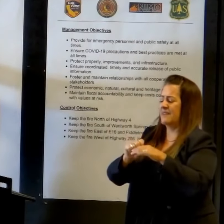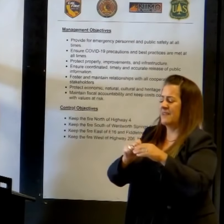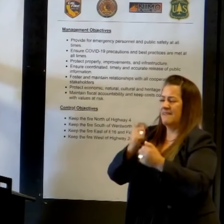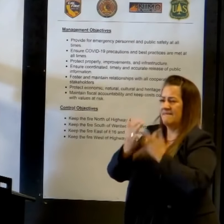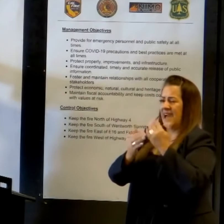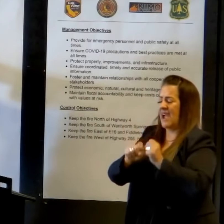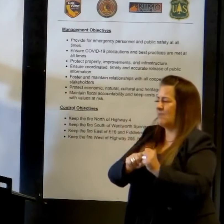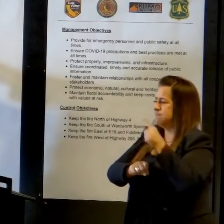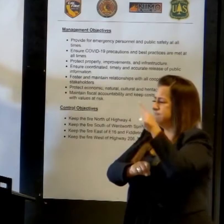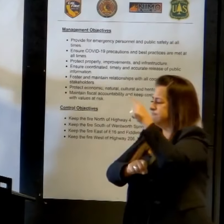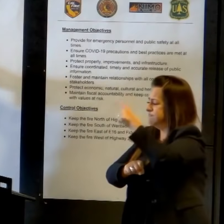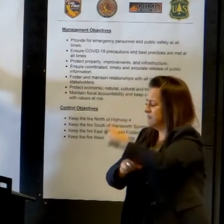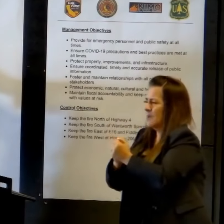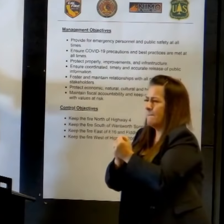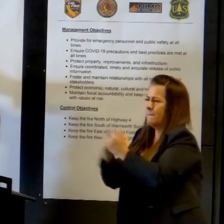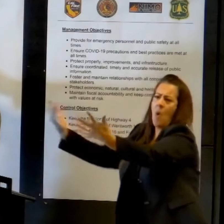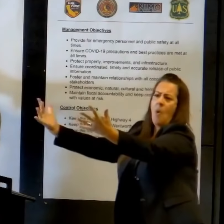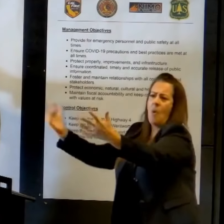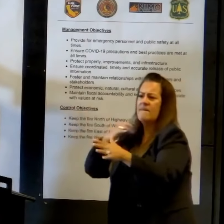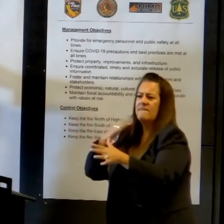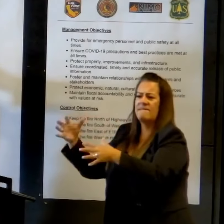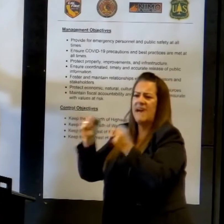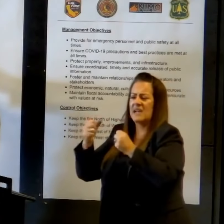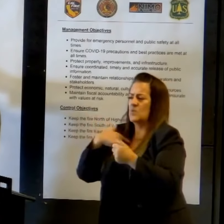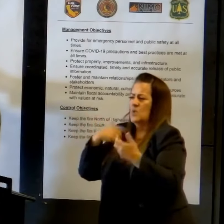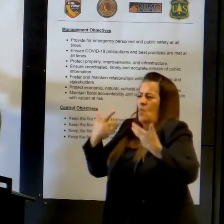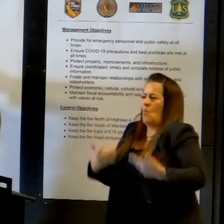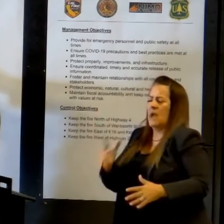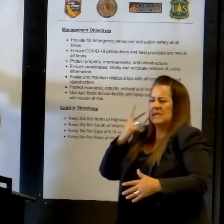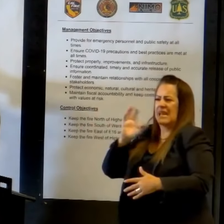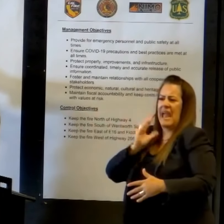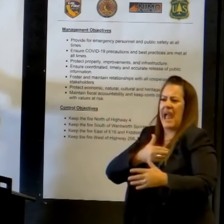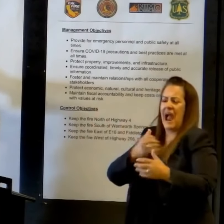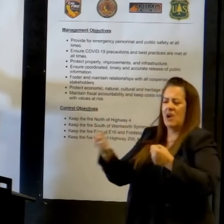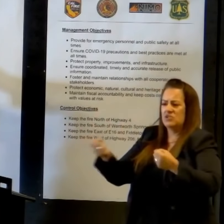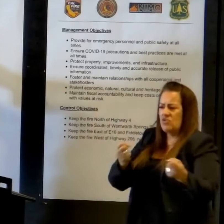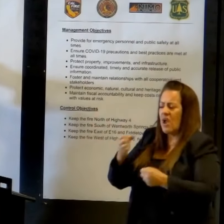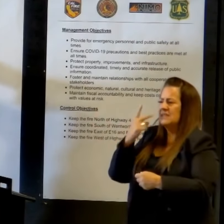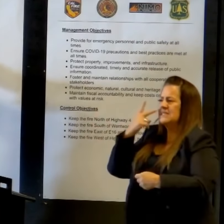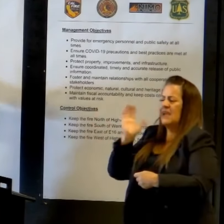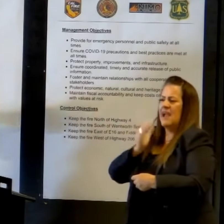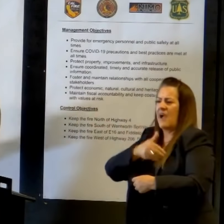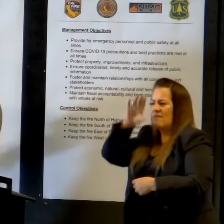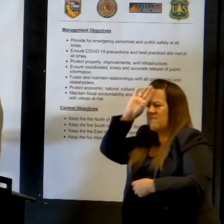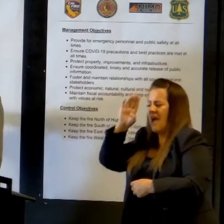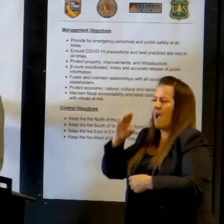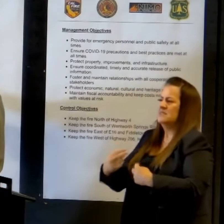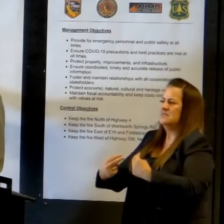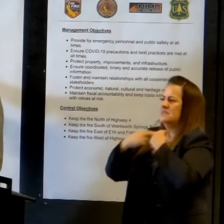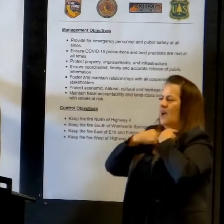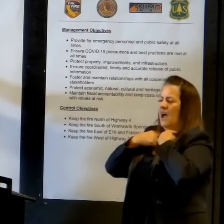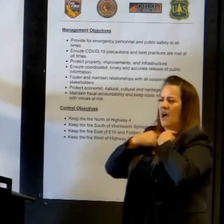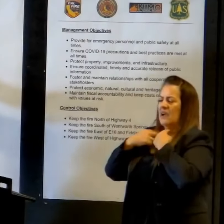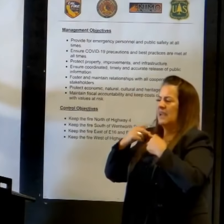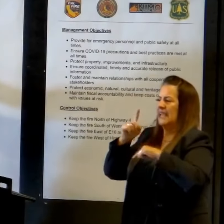really watching that, and we're making sure we don't get any of our folks overcommitted with the amount of fire behavior that we're seeing up here.